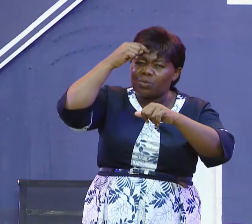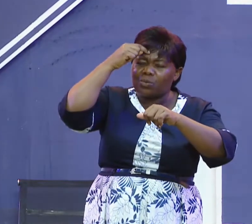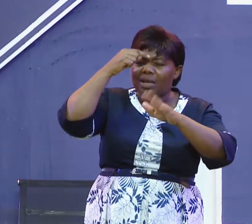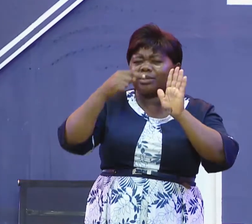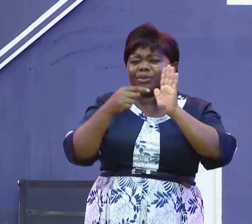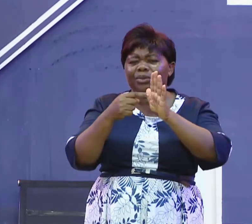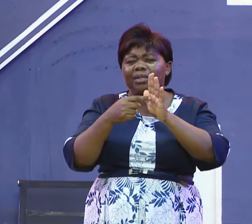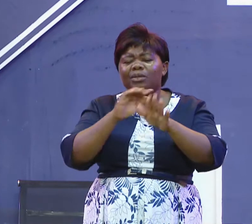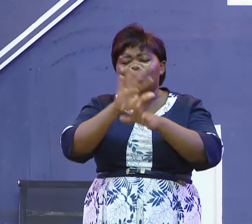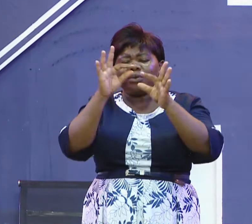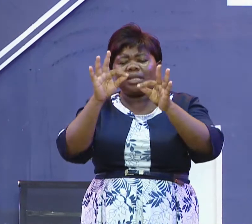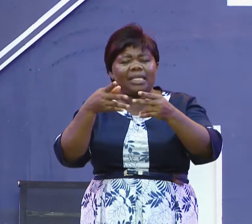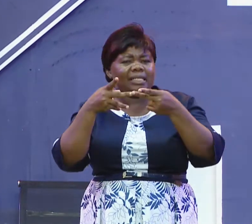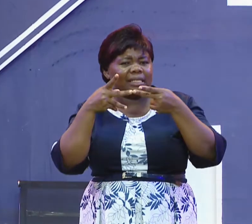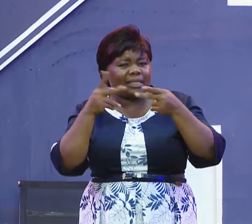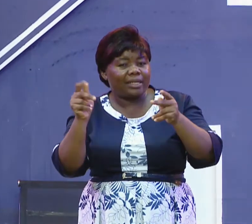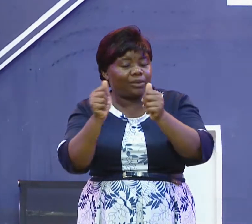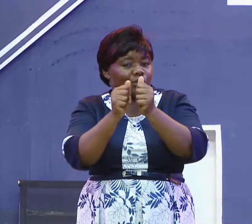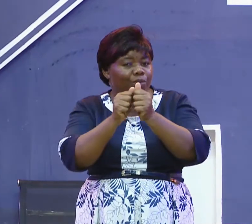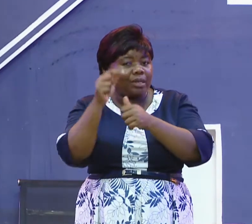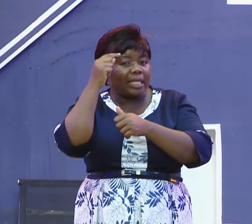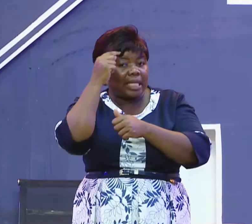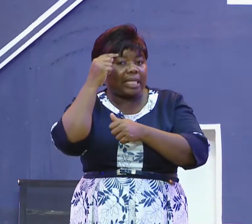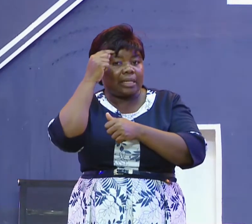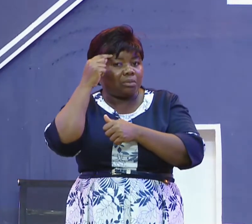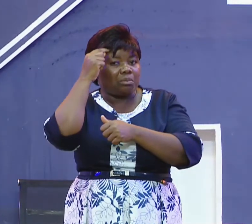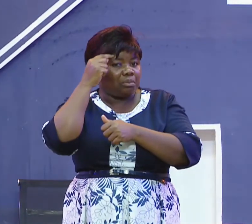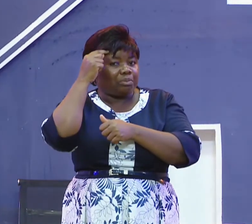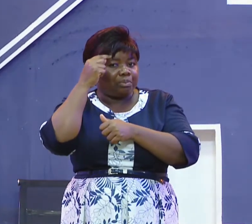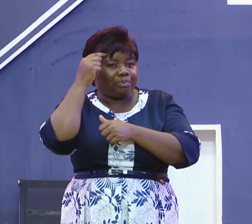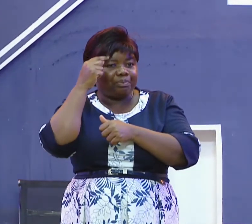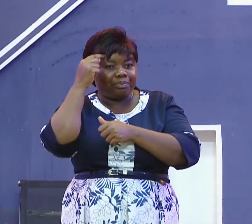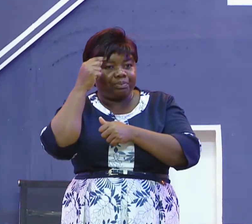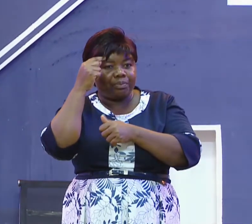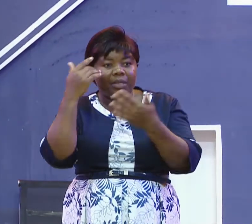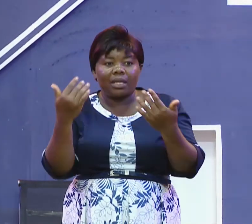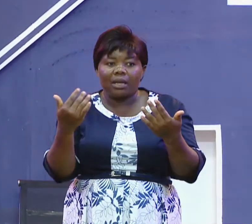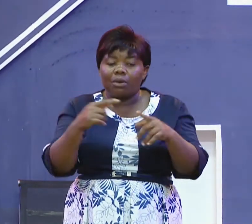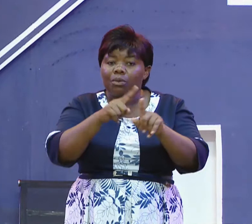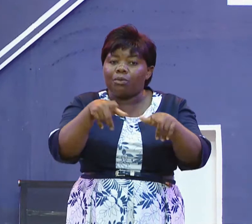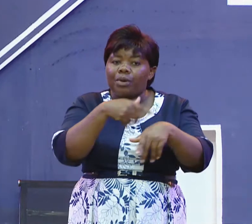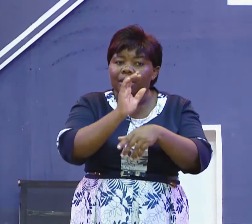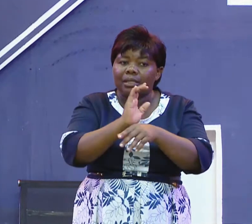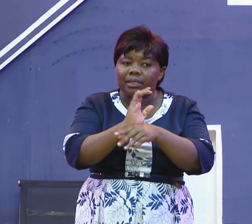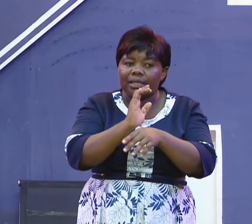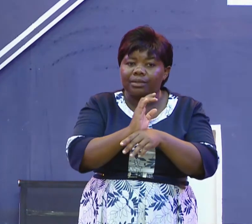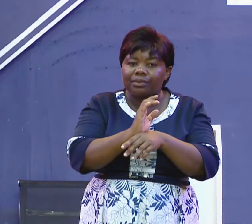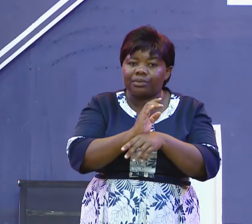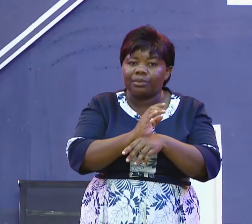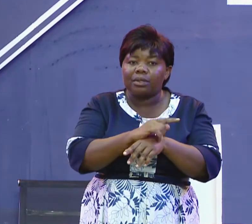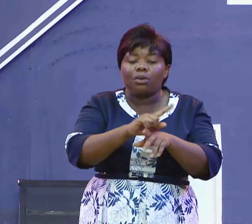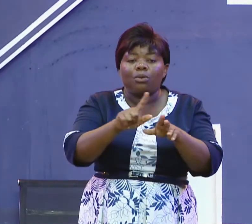The one who taught us about the mind showed us that all those things begin from imaginations. So ng'ekkanisa, therefore as a